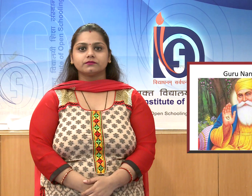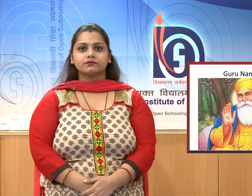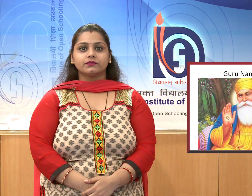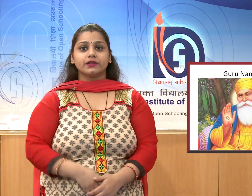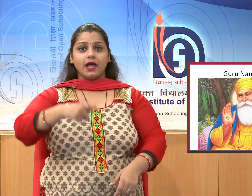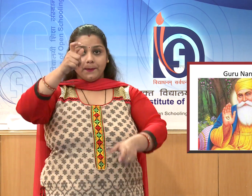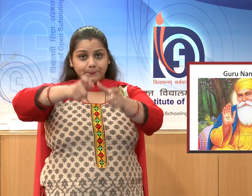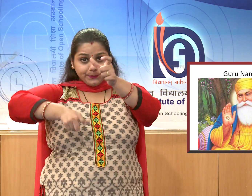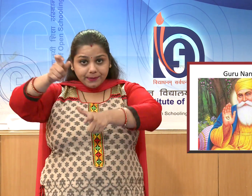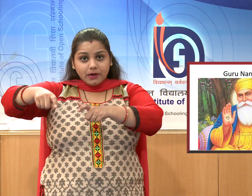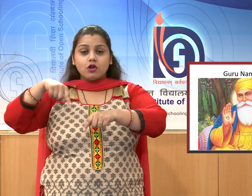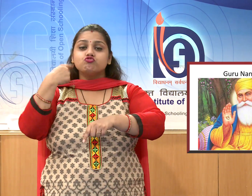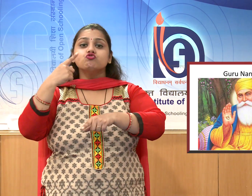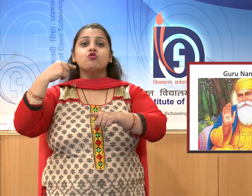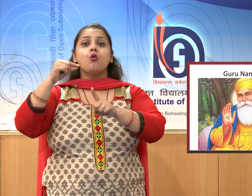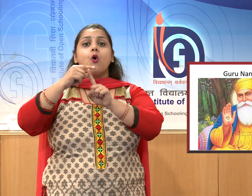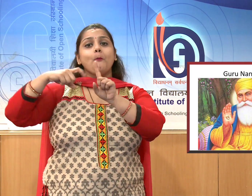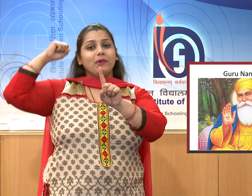over the people of Punjab.